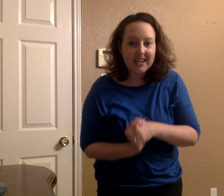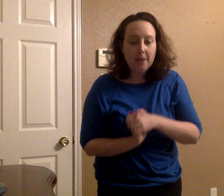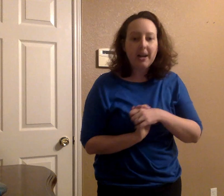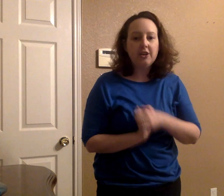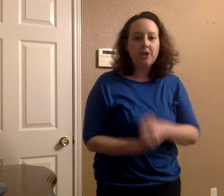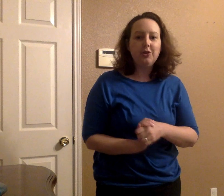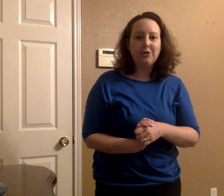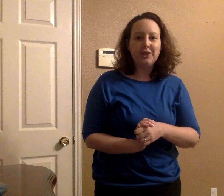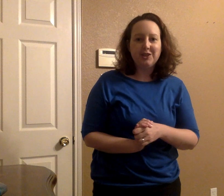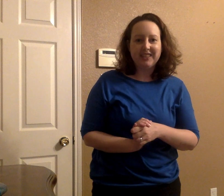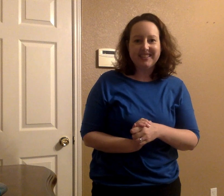but I know you can do it.